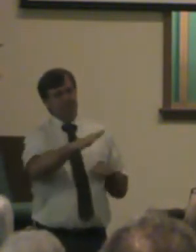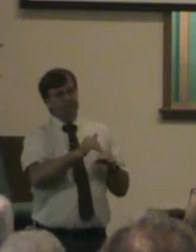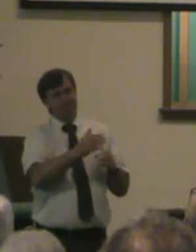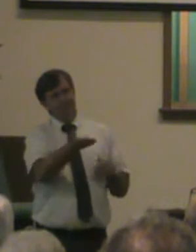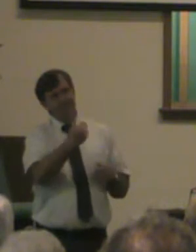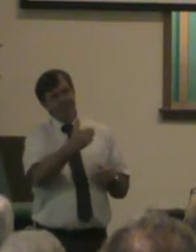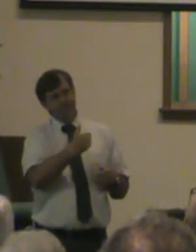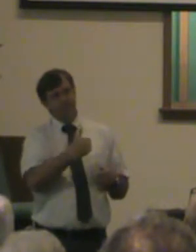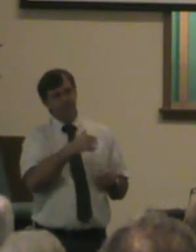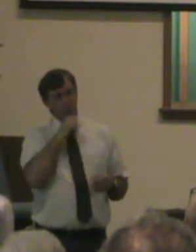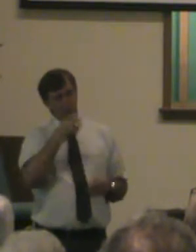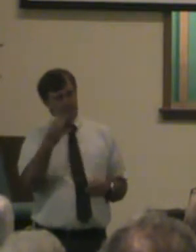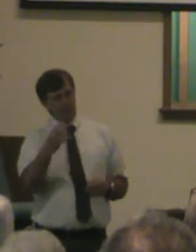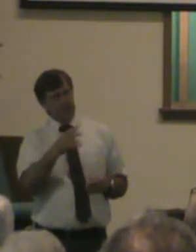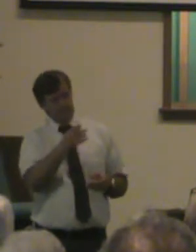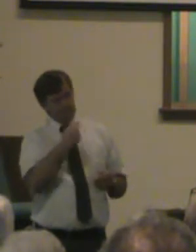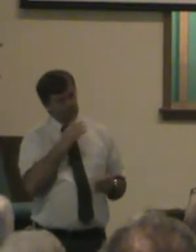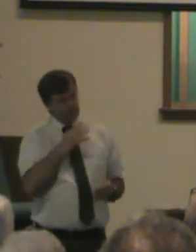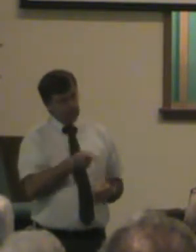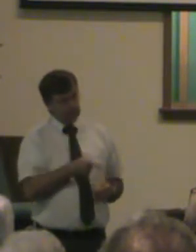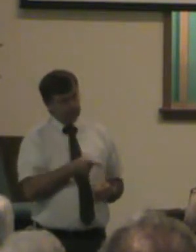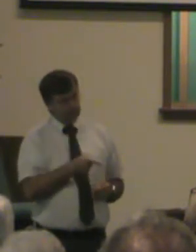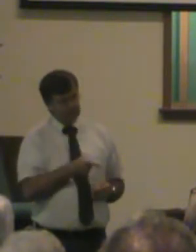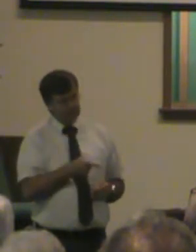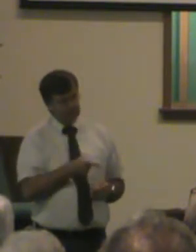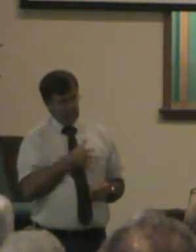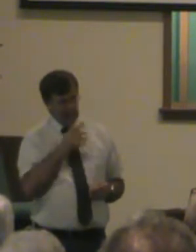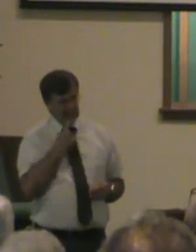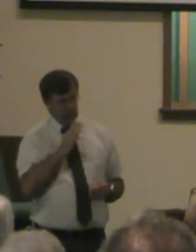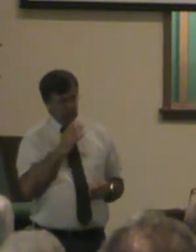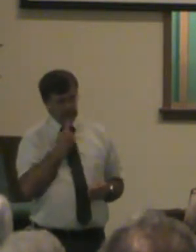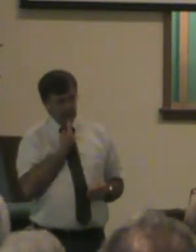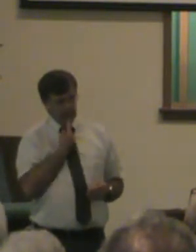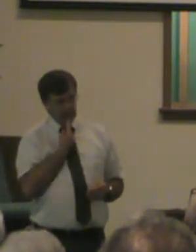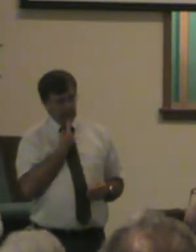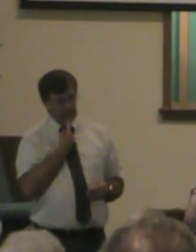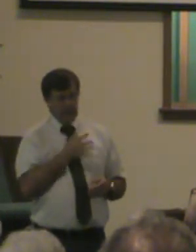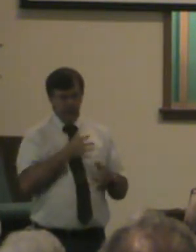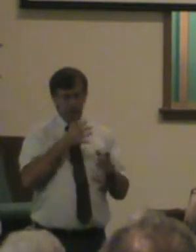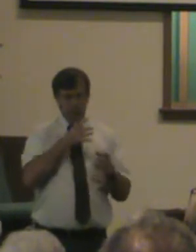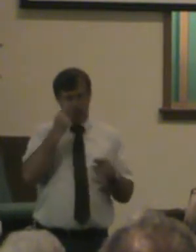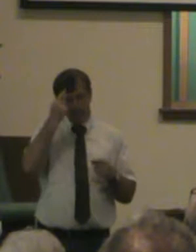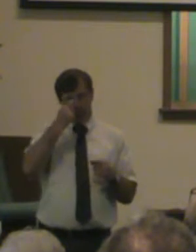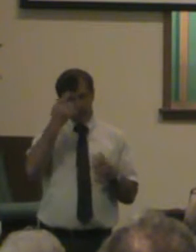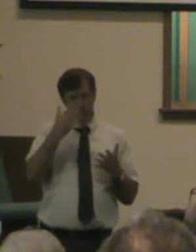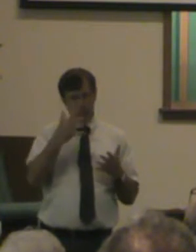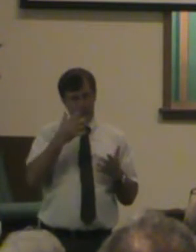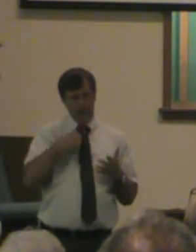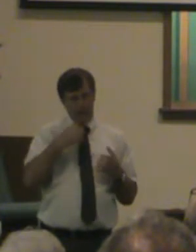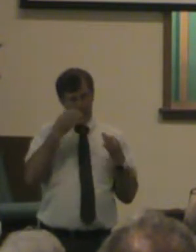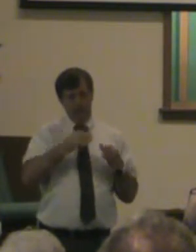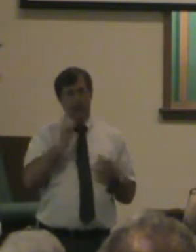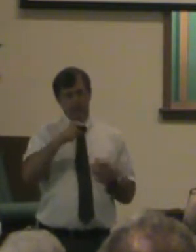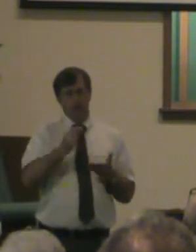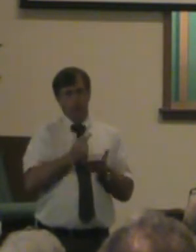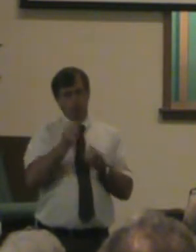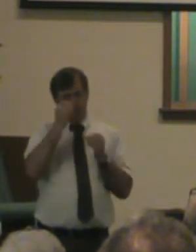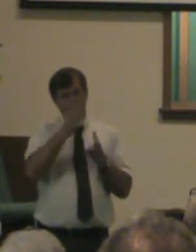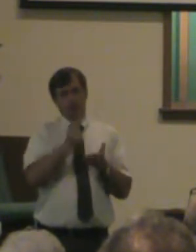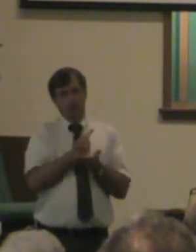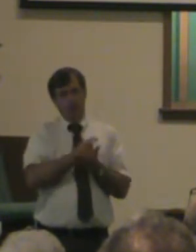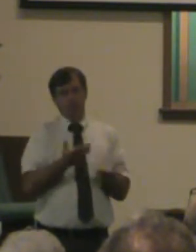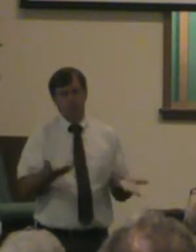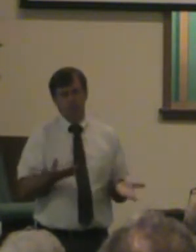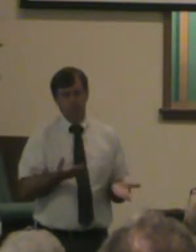17 rather, come to the room and talk to her. She said, hey, Mama, you talk about something serious. He said, Mama, I've been thinking already, I decided I didn't go get the gospel. She saw,